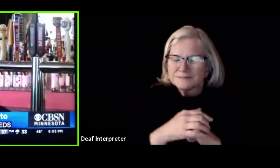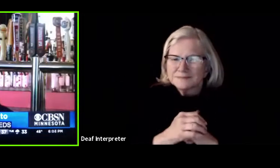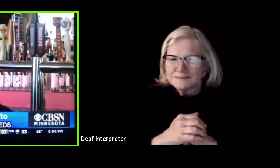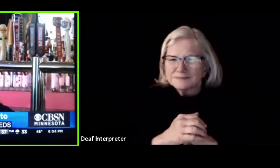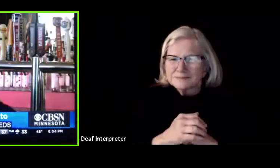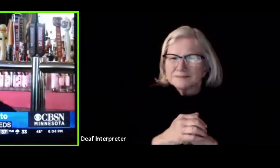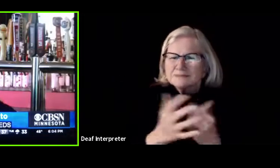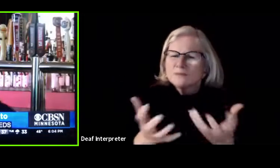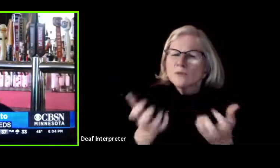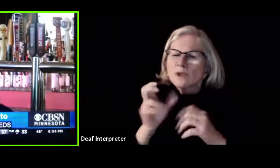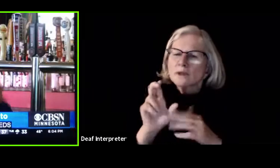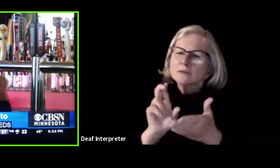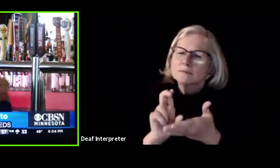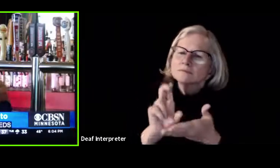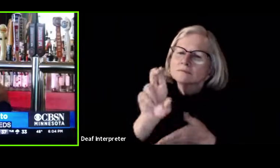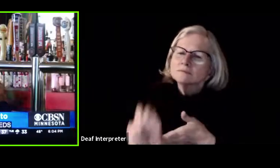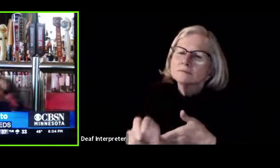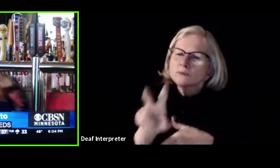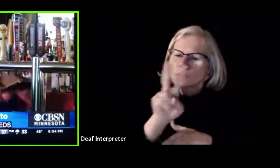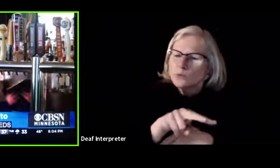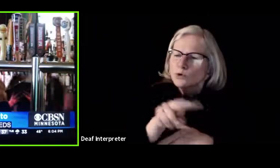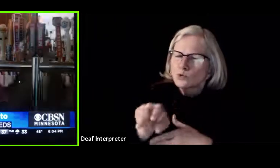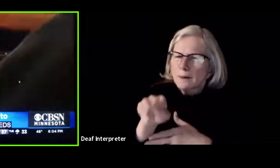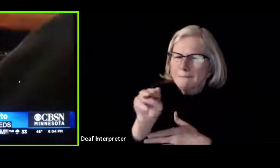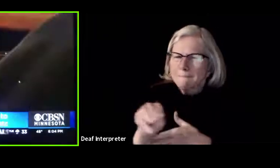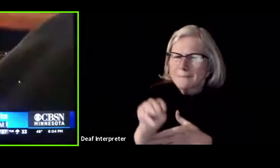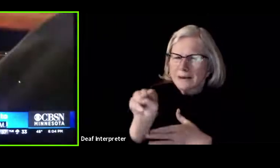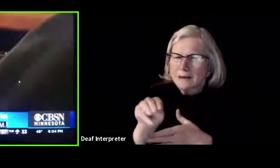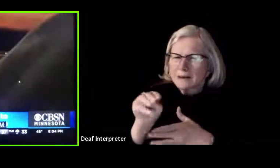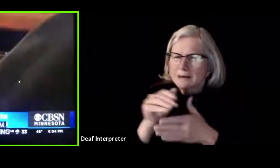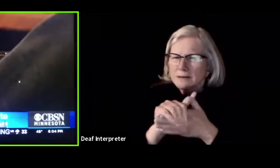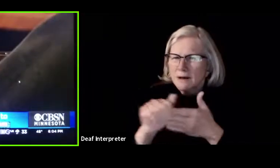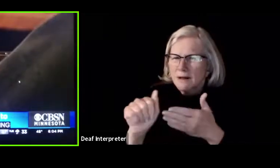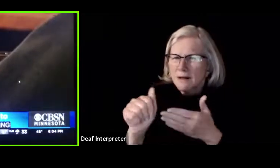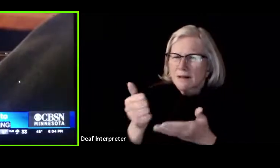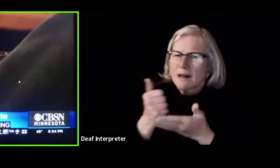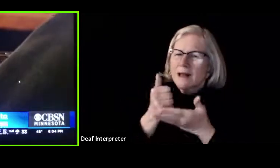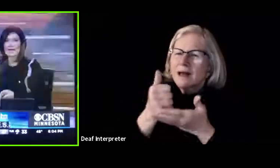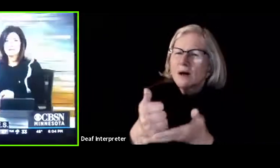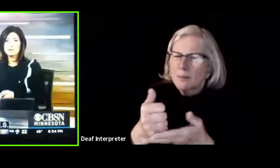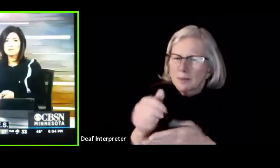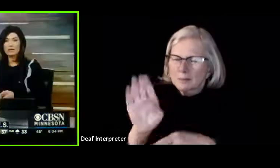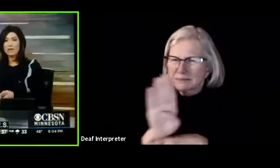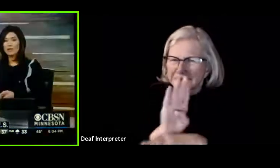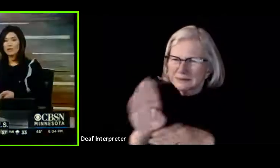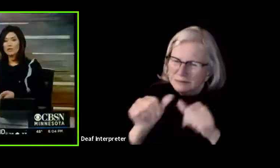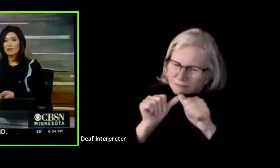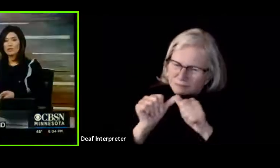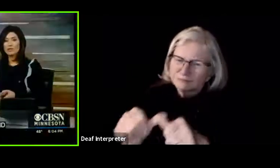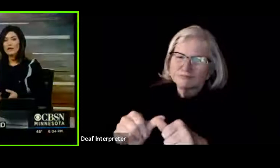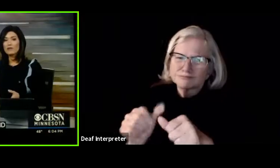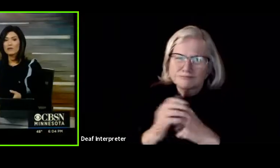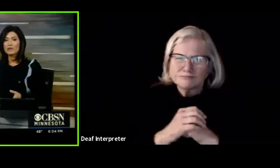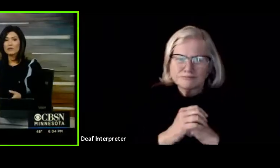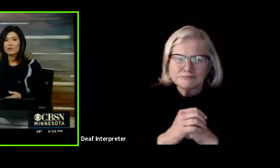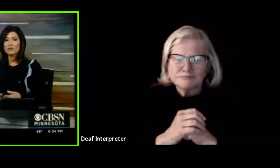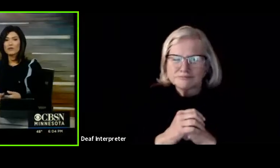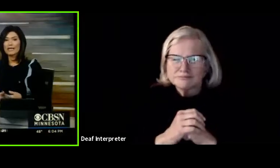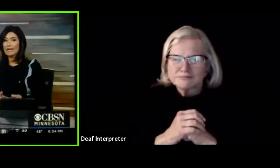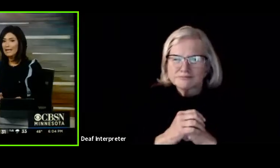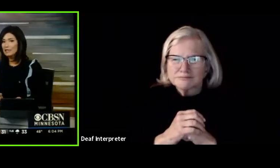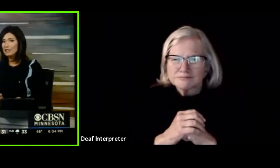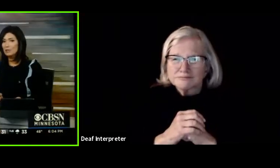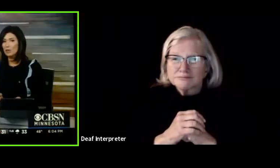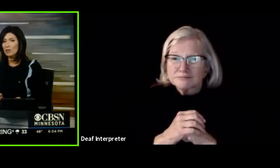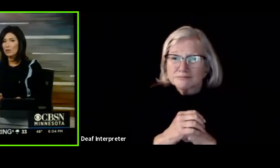help businesses and employees and delaying or waiving sales tax payments. And Representative Baker encourages everyone to do what